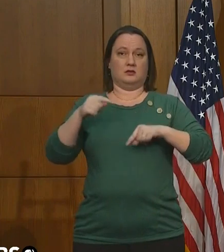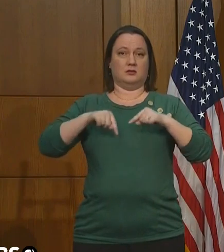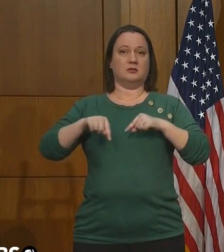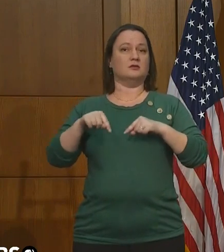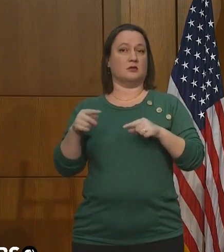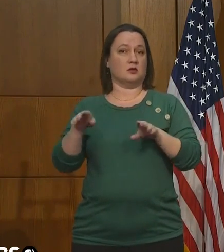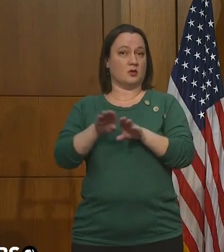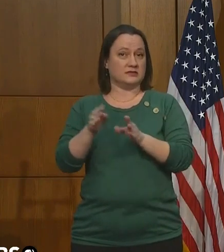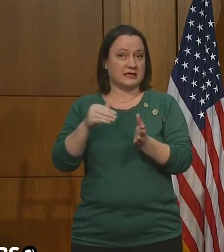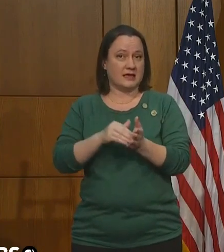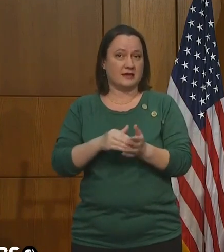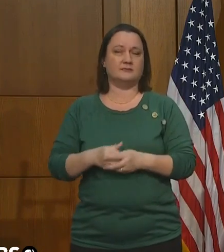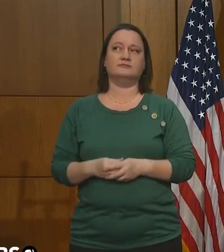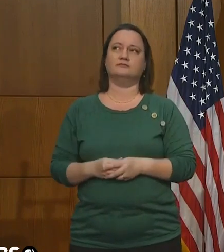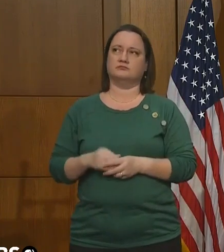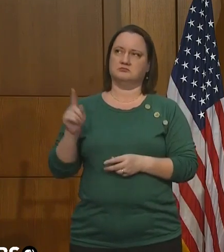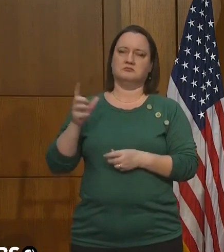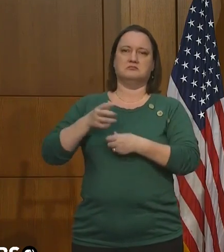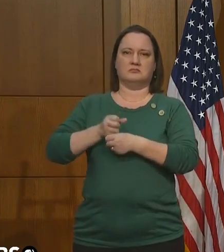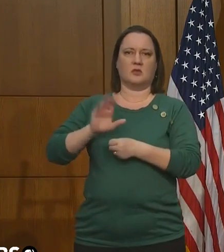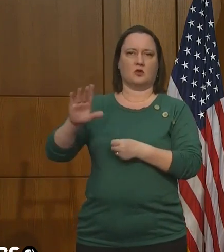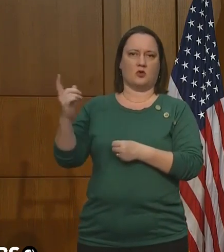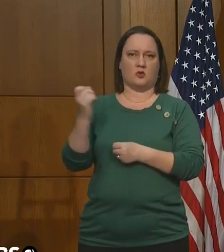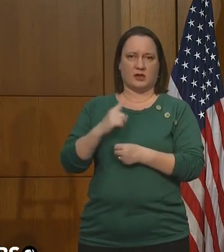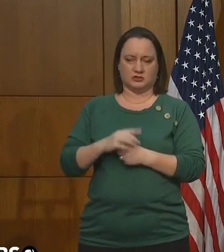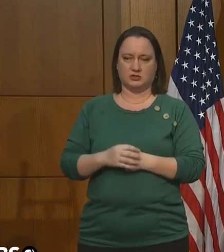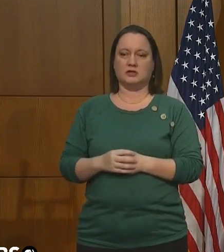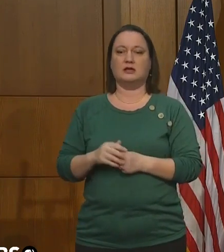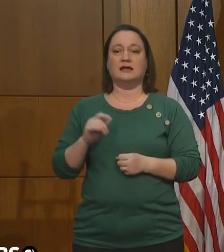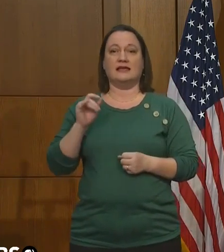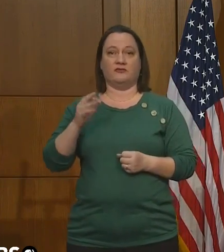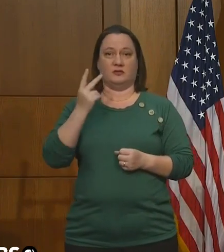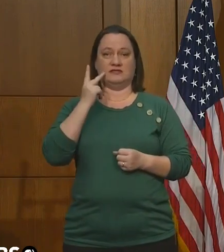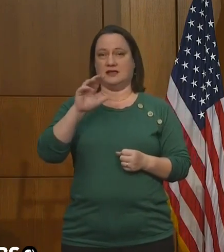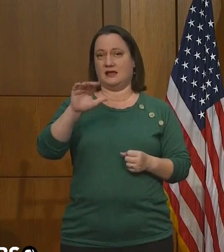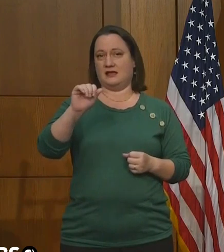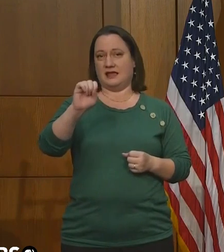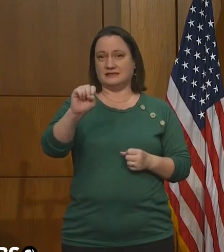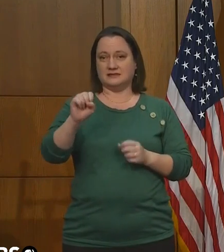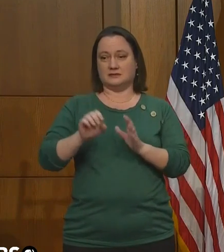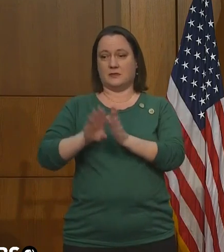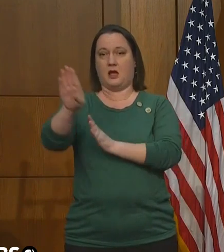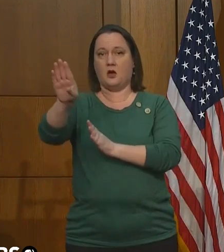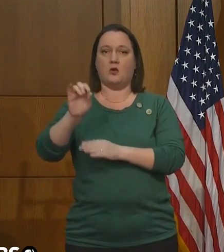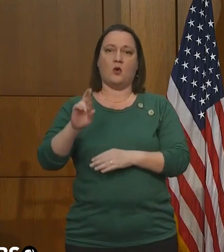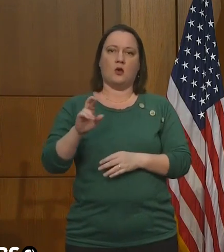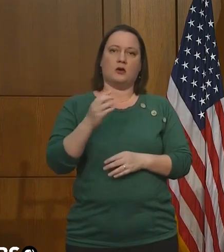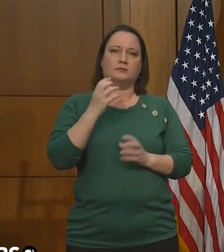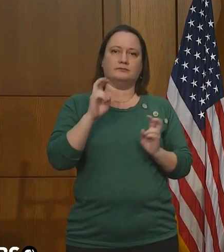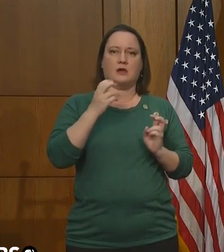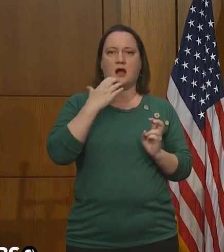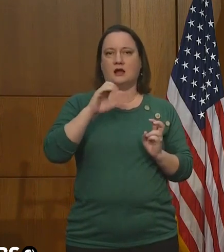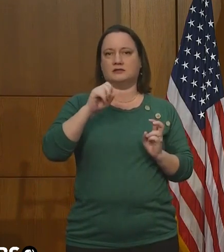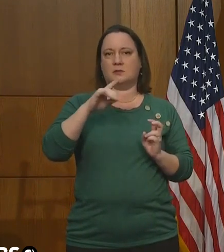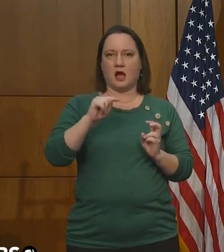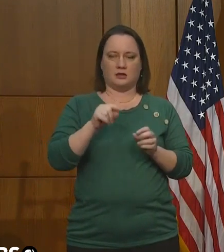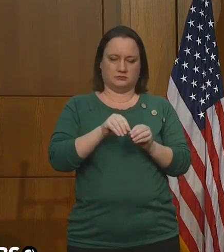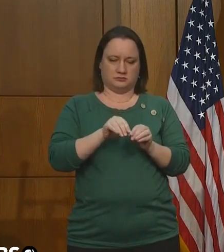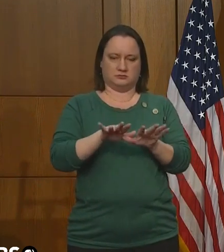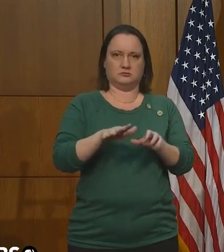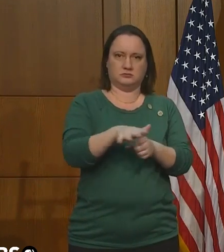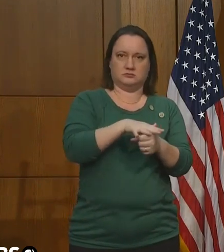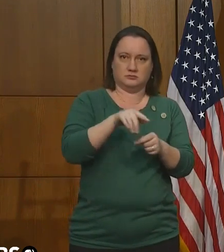if we see hot spots, again, we have better ability to test. We have better ability to do the tracing. And so if we get to